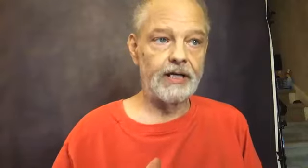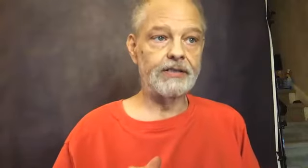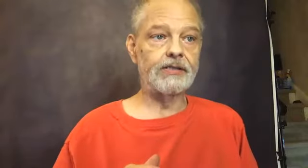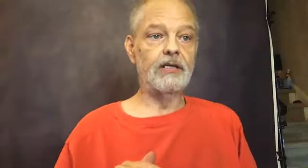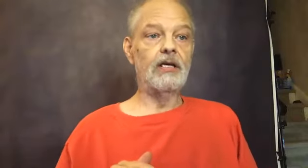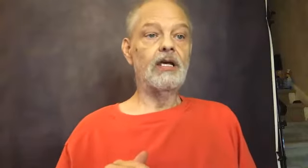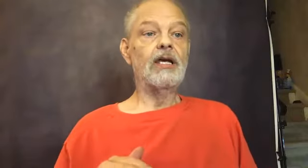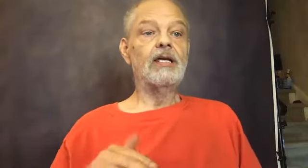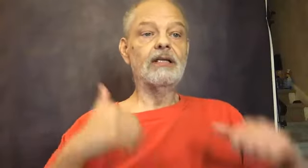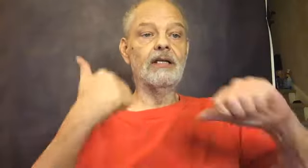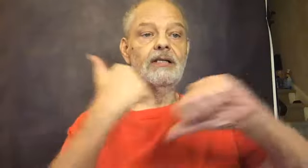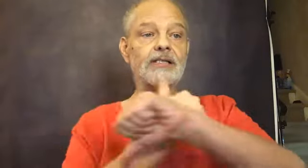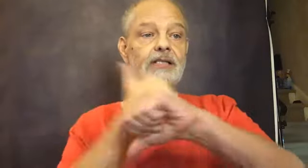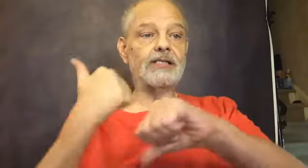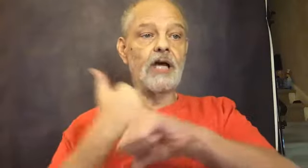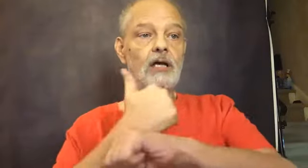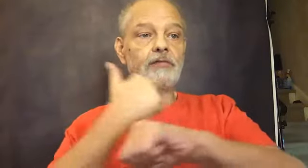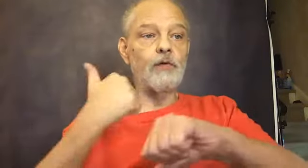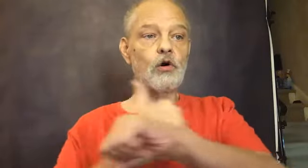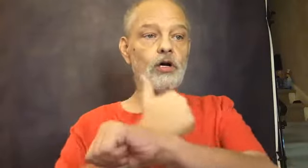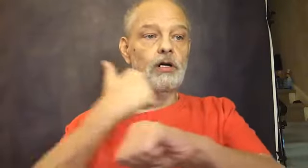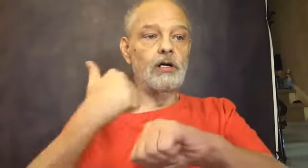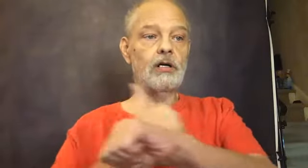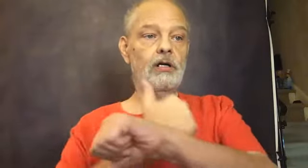initialized. This is a sign for